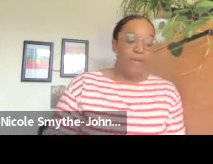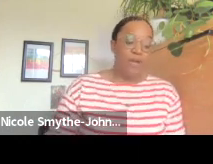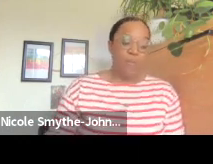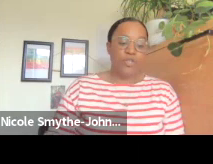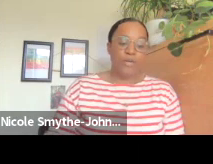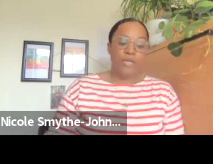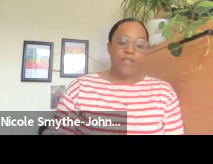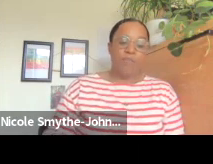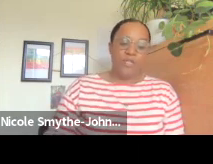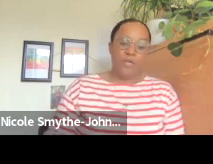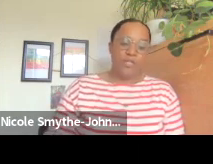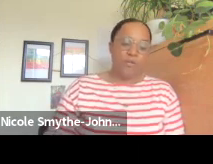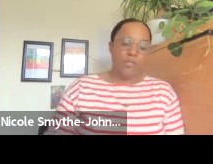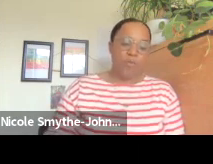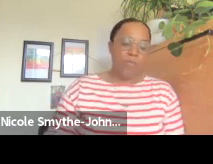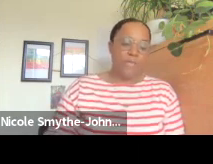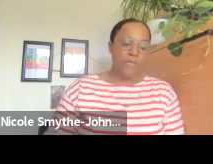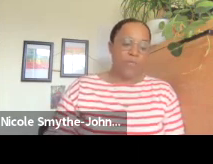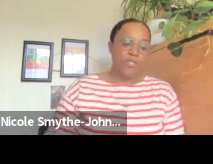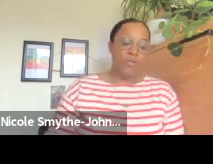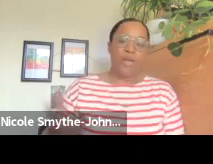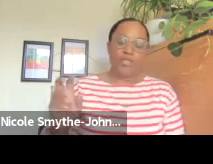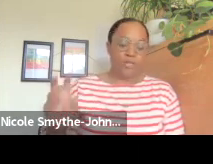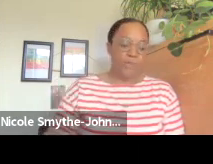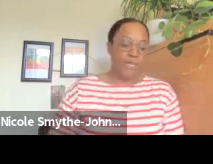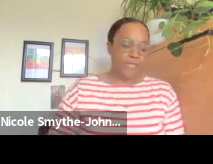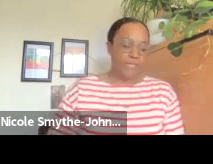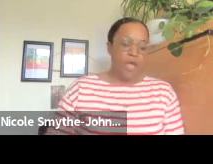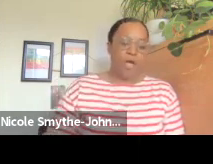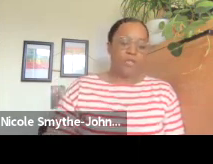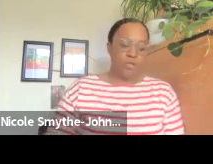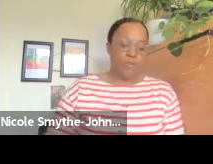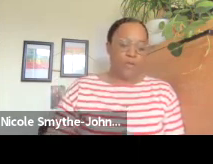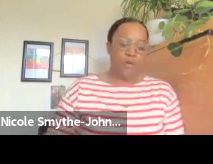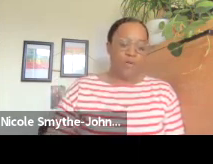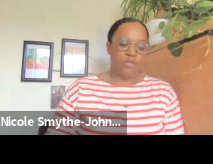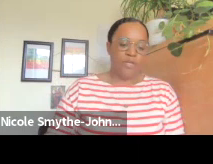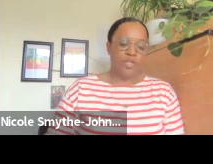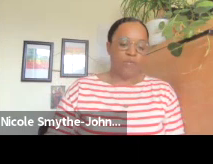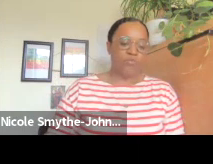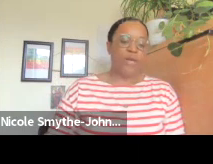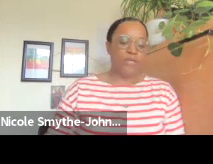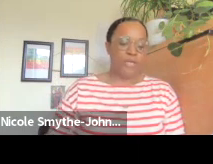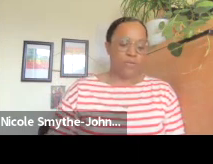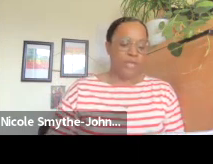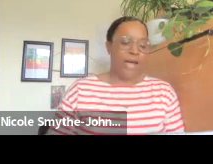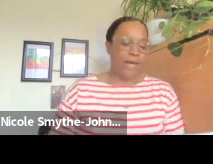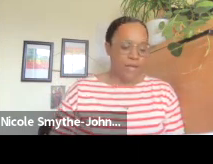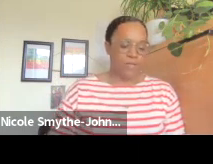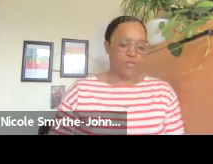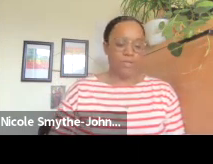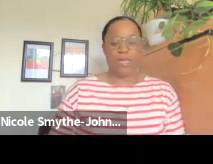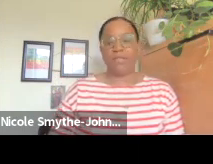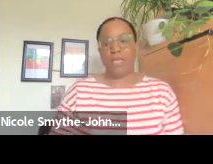In the imperial picturesque, the picturesque genre's commitment to the depiction of natural spaces untouched by human cultivation was reconciled with the